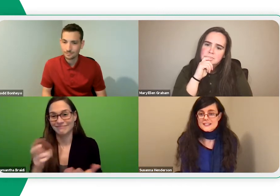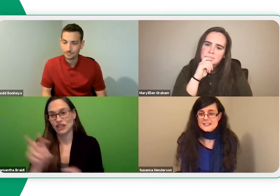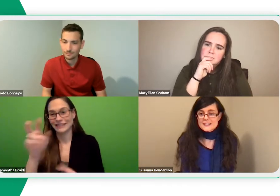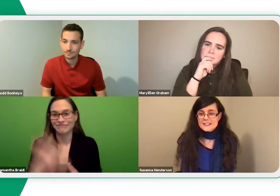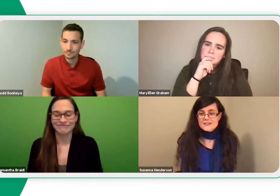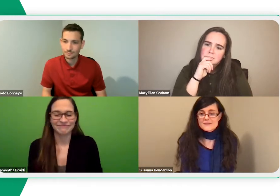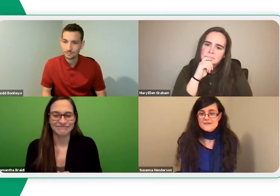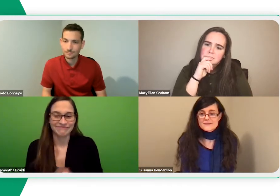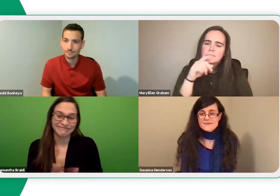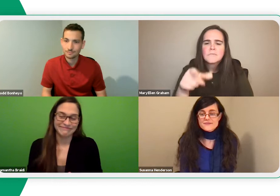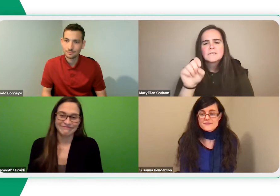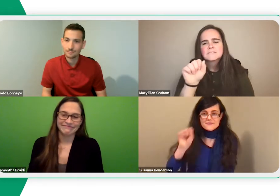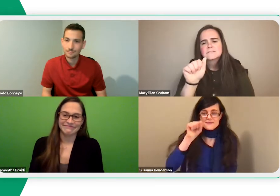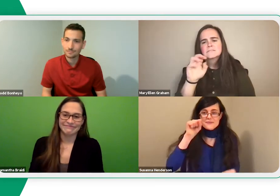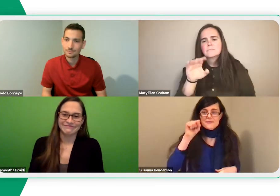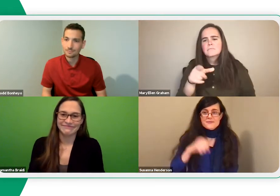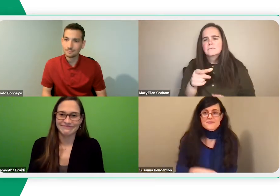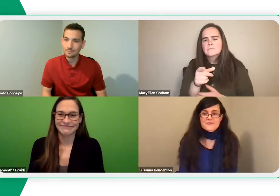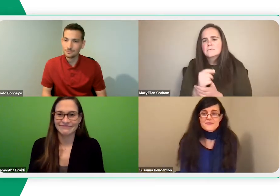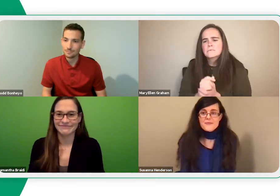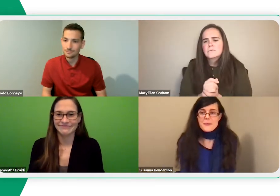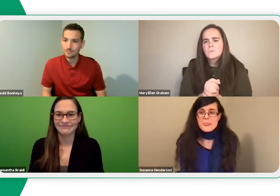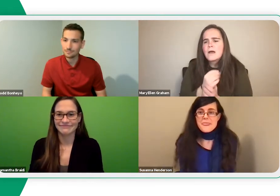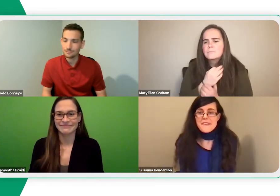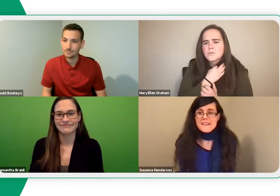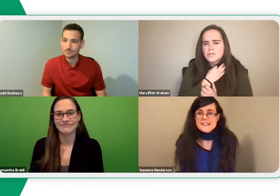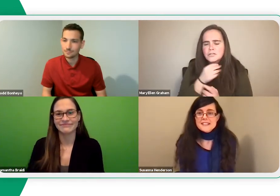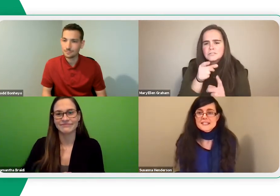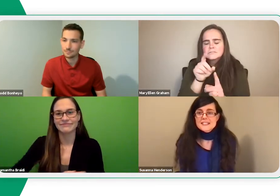affect or impact their future in life after graduation.